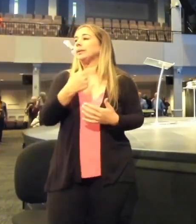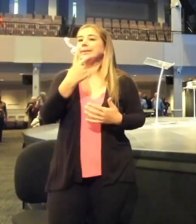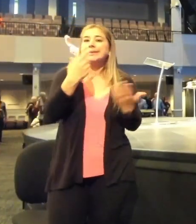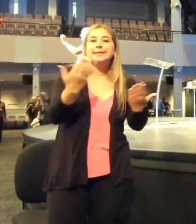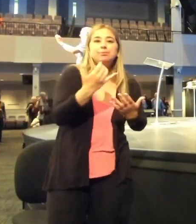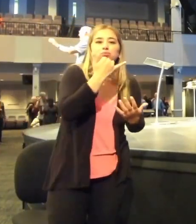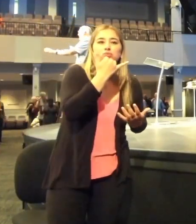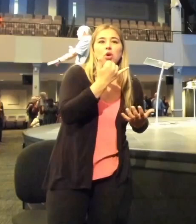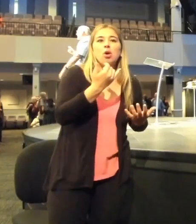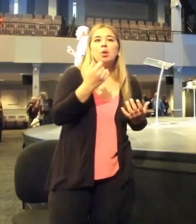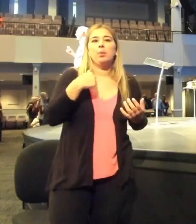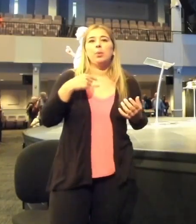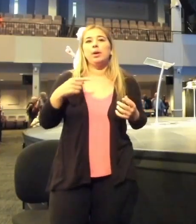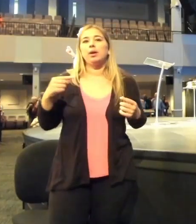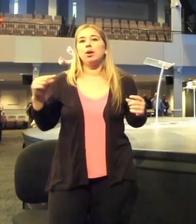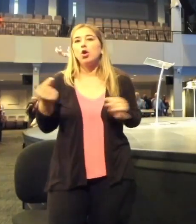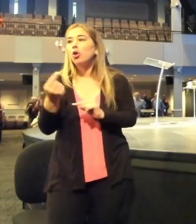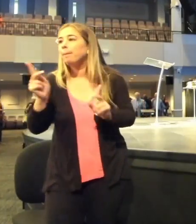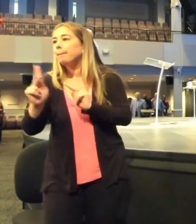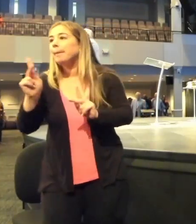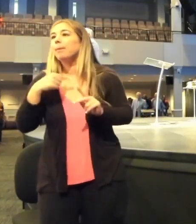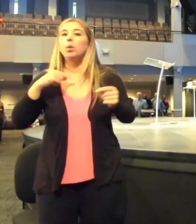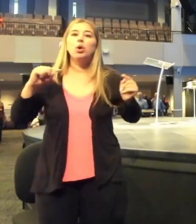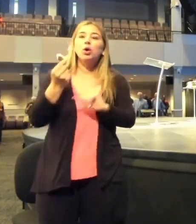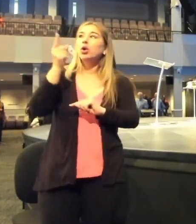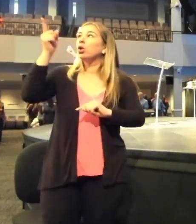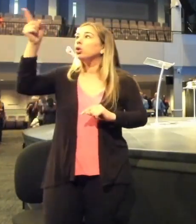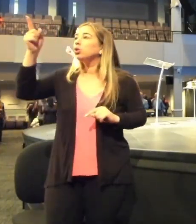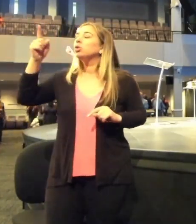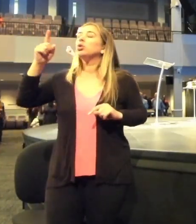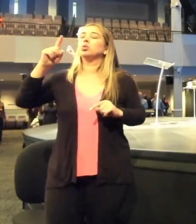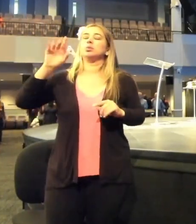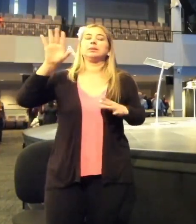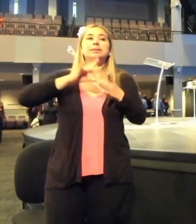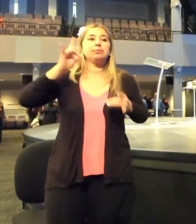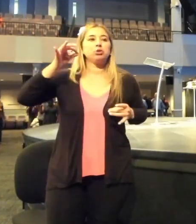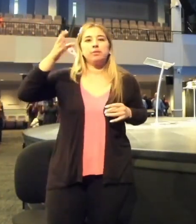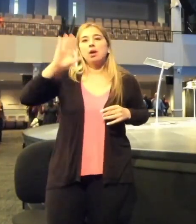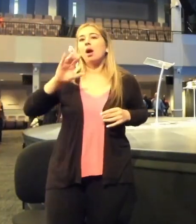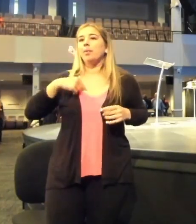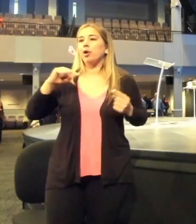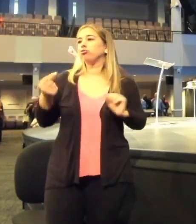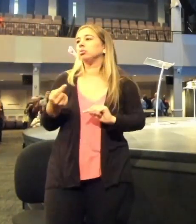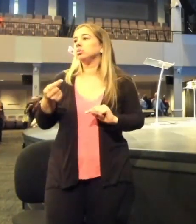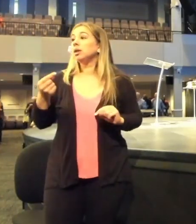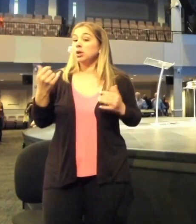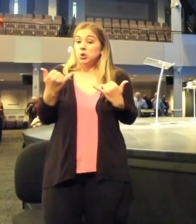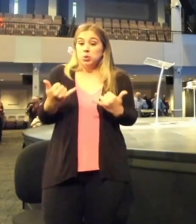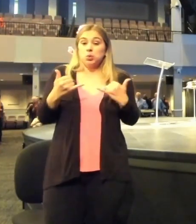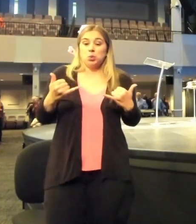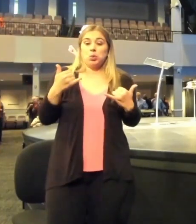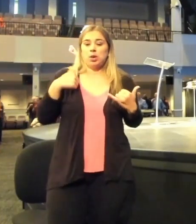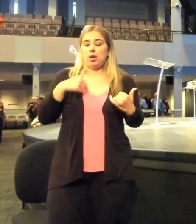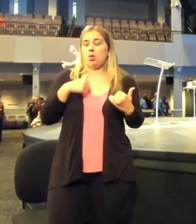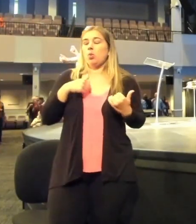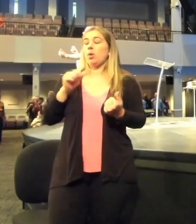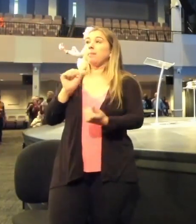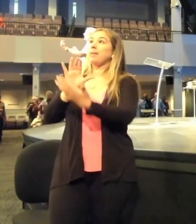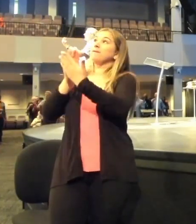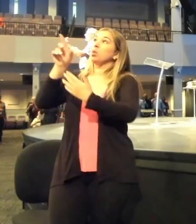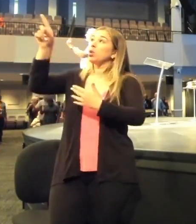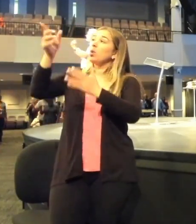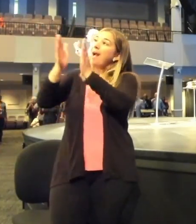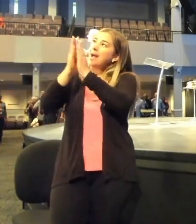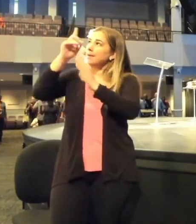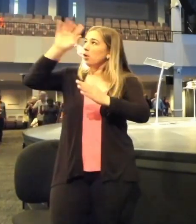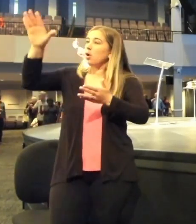wrong way. We hurt people. We hurt you. We grieve the Spirit of God. And today we come before you asking, Lord,